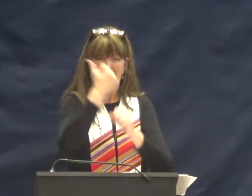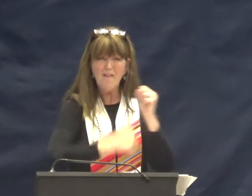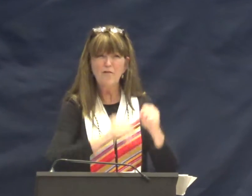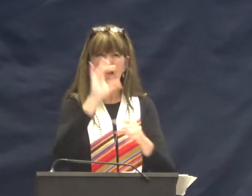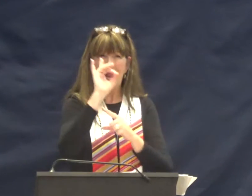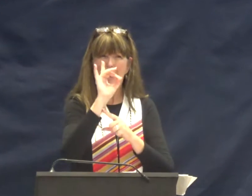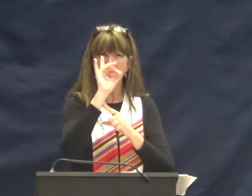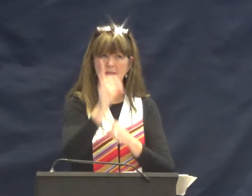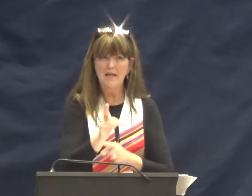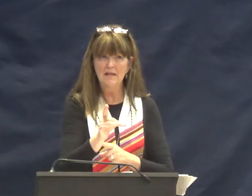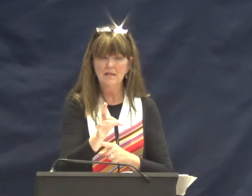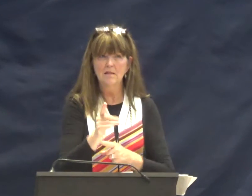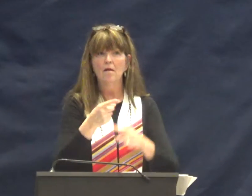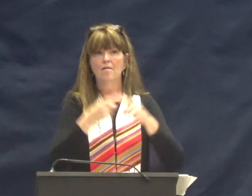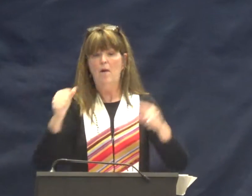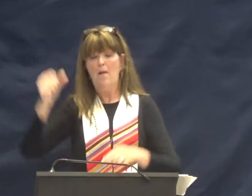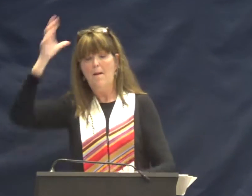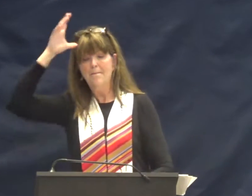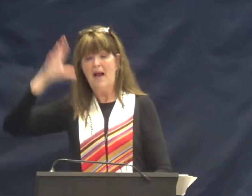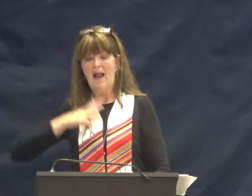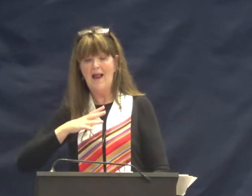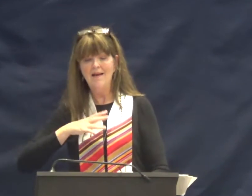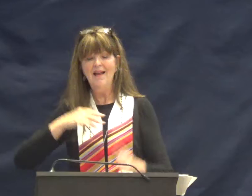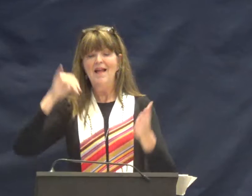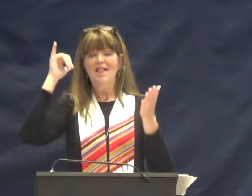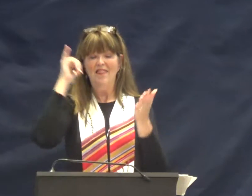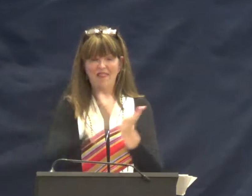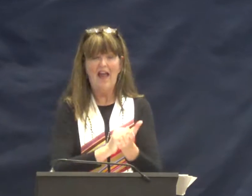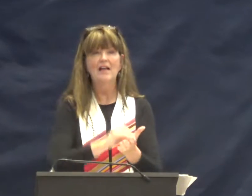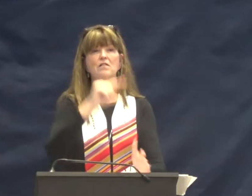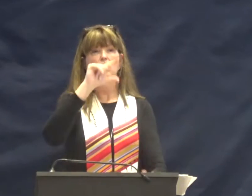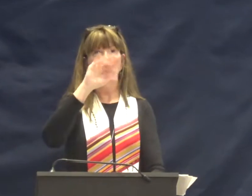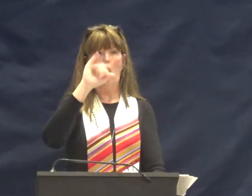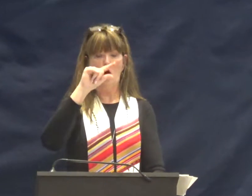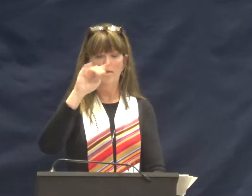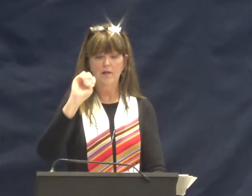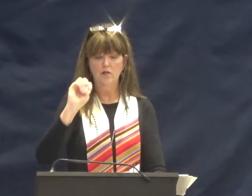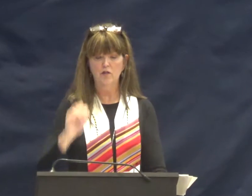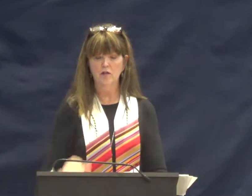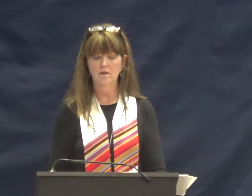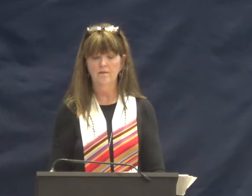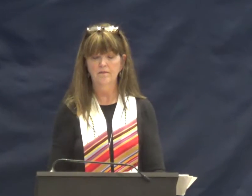women are raped and beaten every 8 seconds from a male,